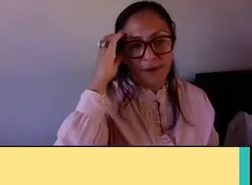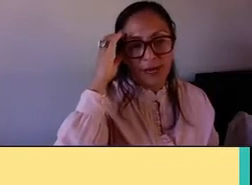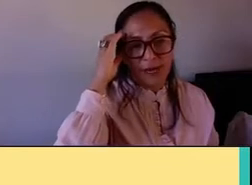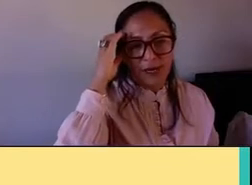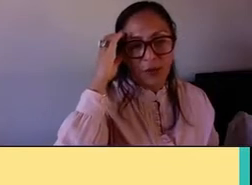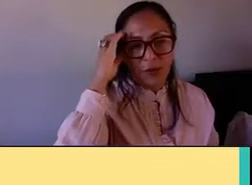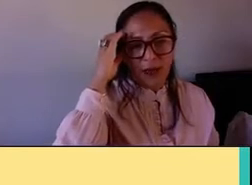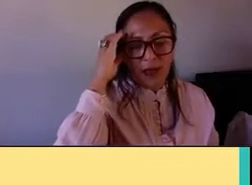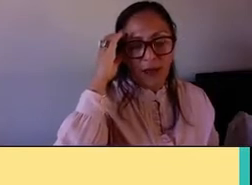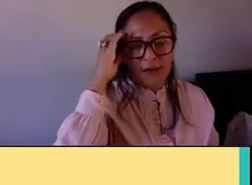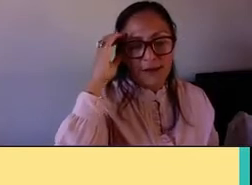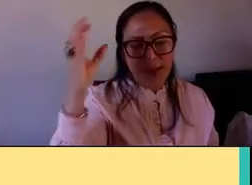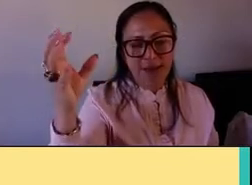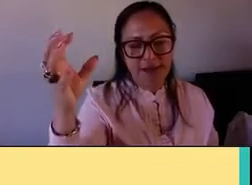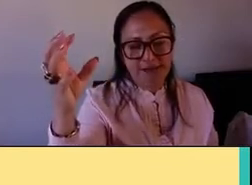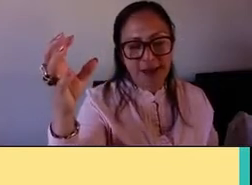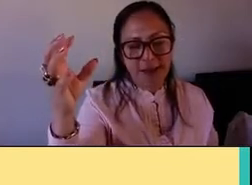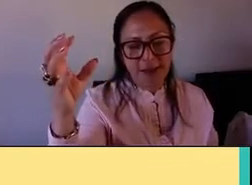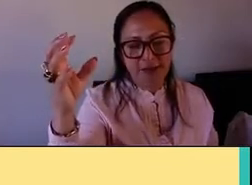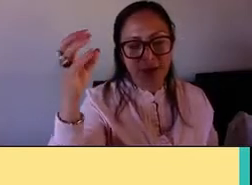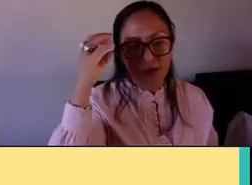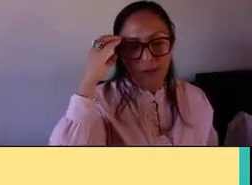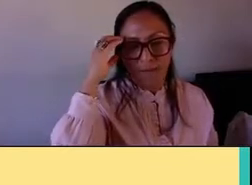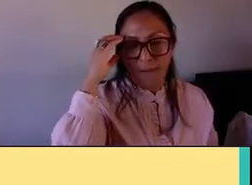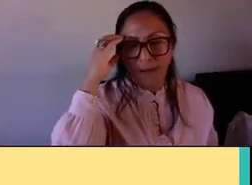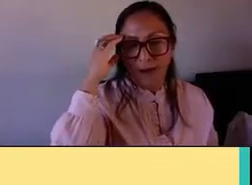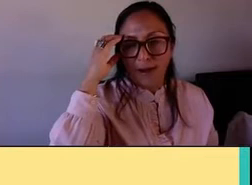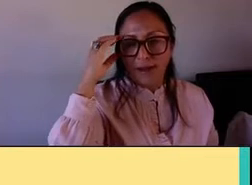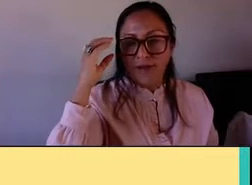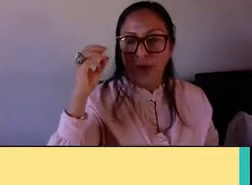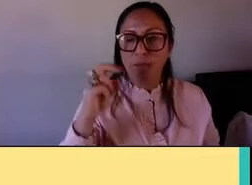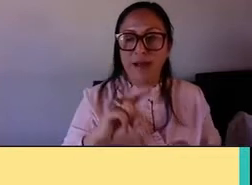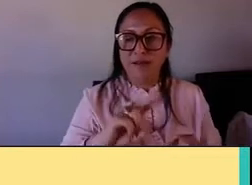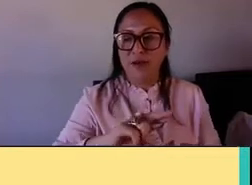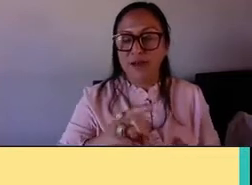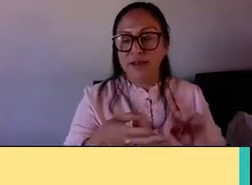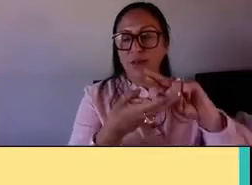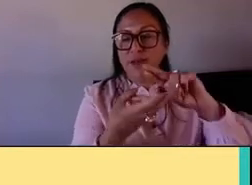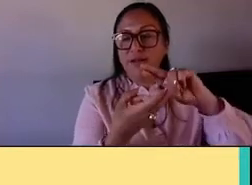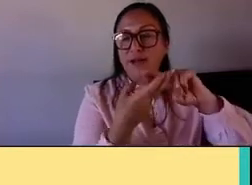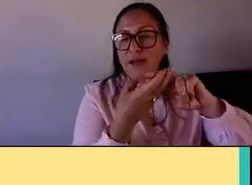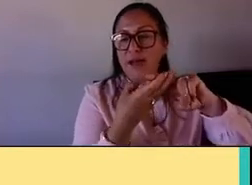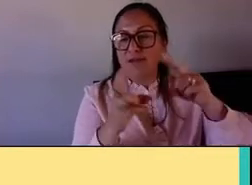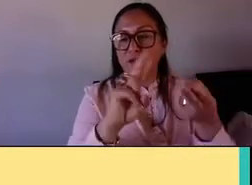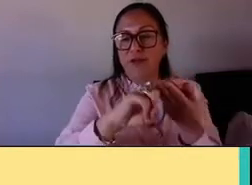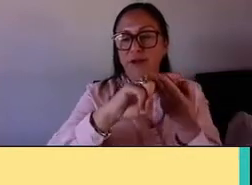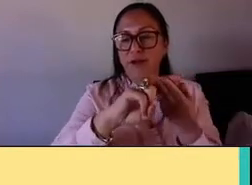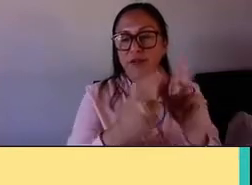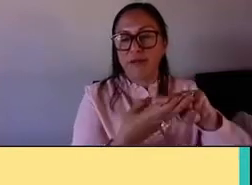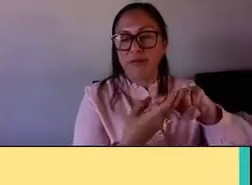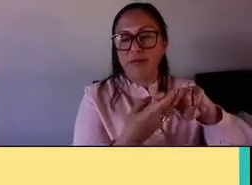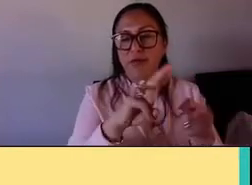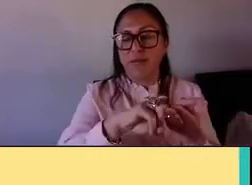remember. How did they make that sign again, so that you can remember it. So puzzle in this one is two